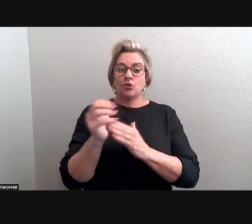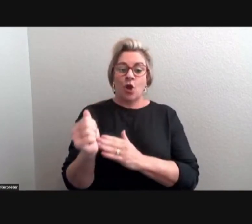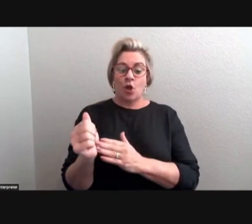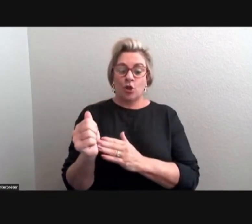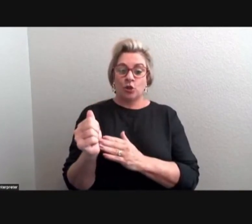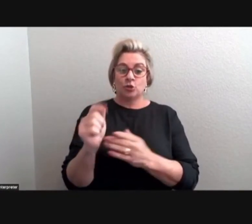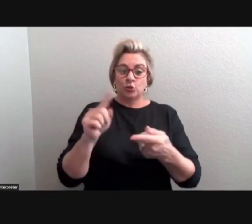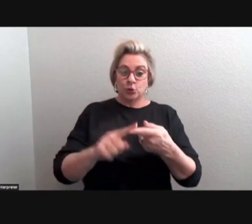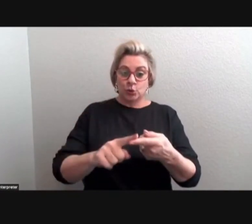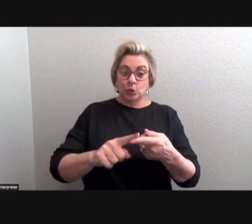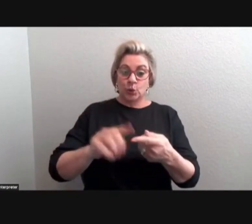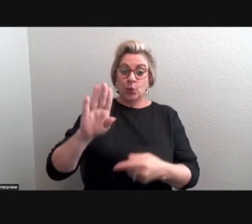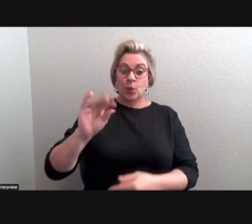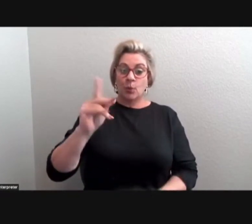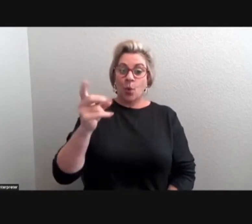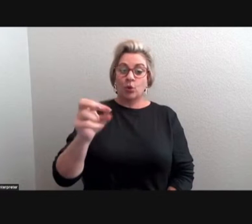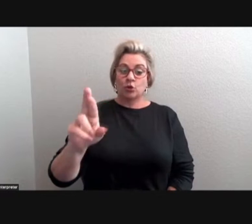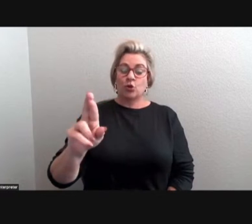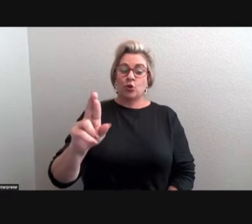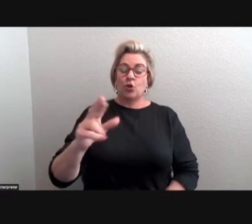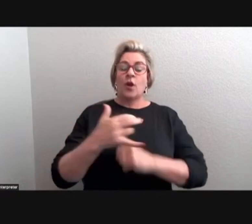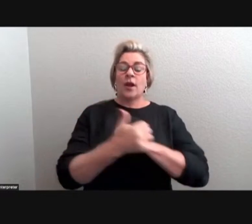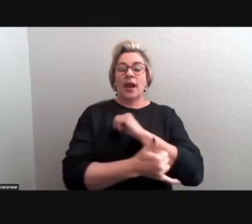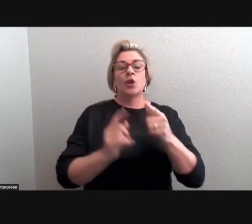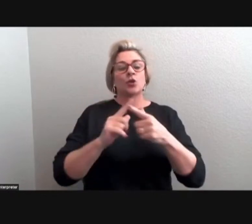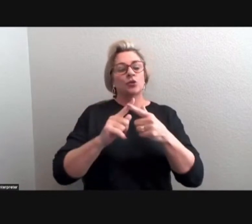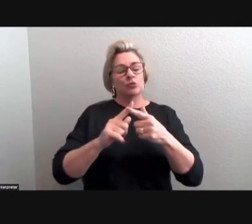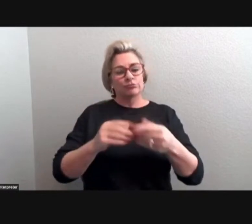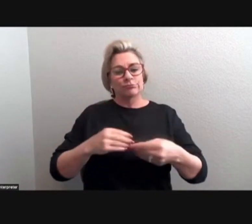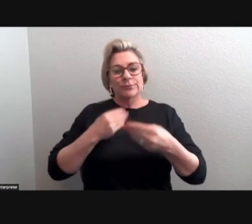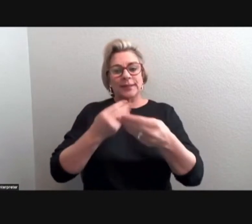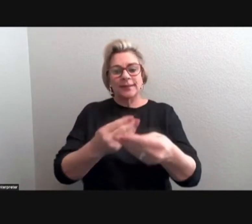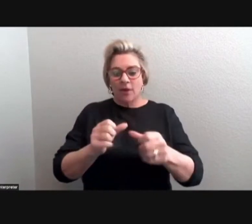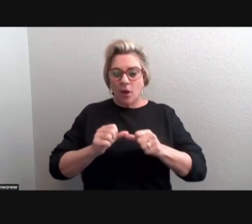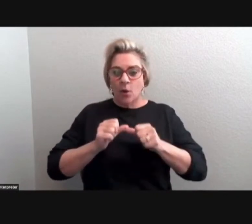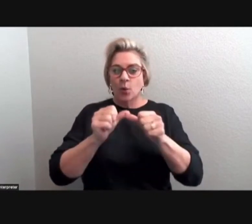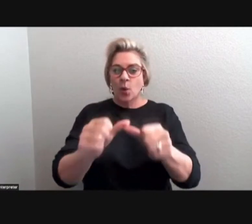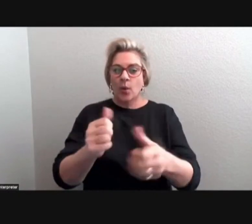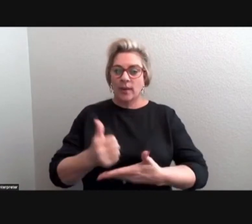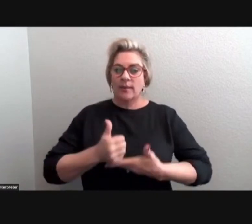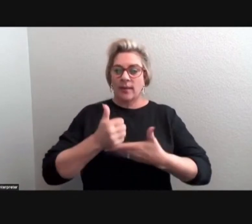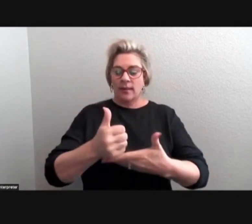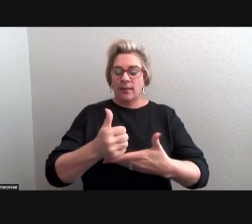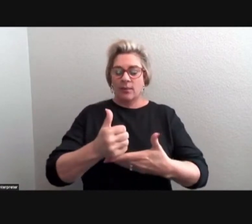Boulder County to assist in this relief effort on an ongoing basis, because we